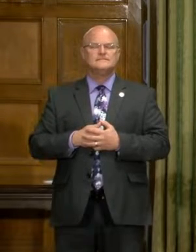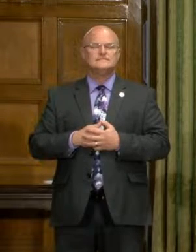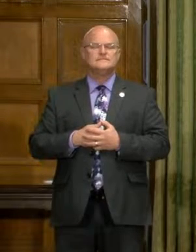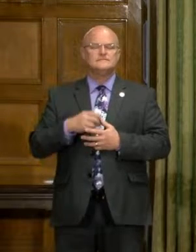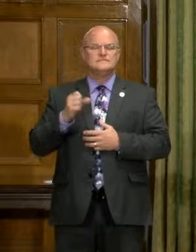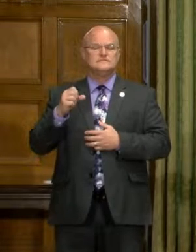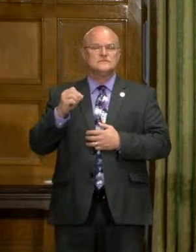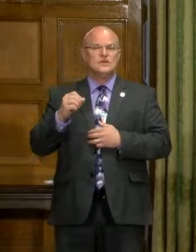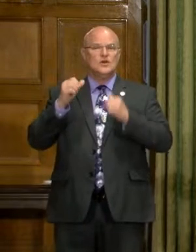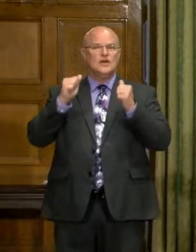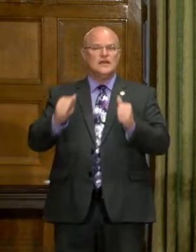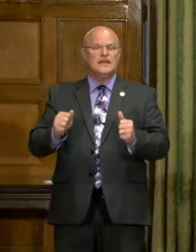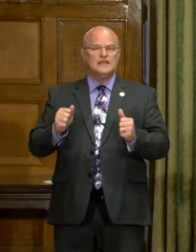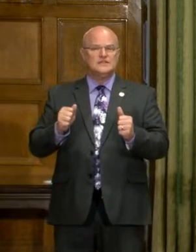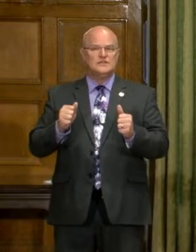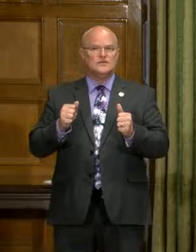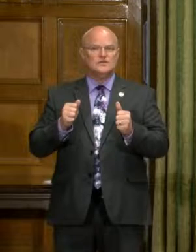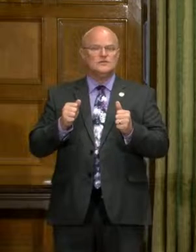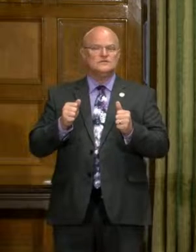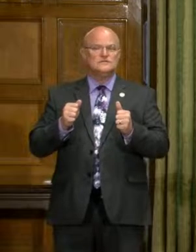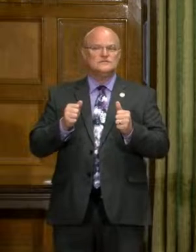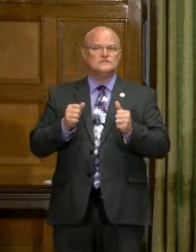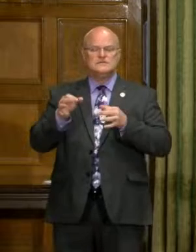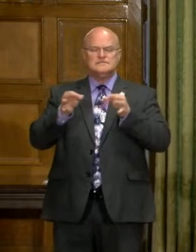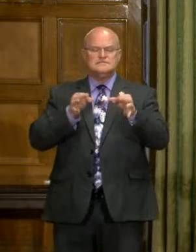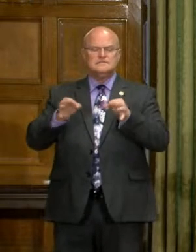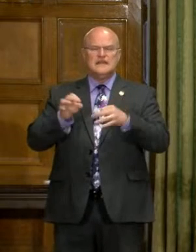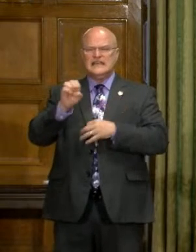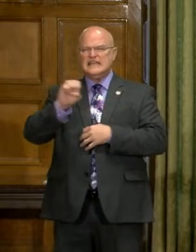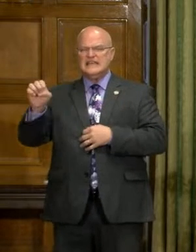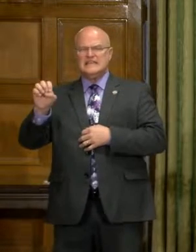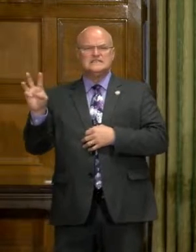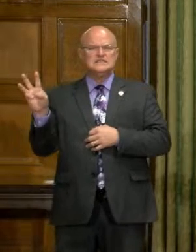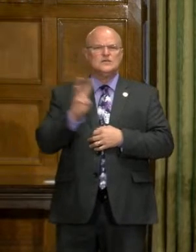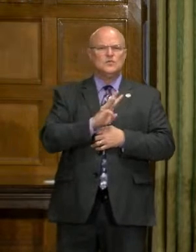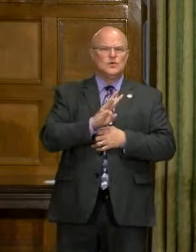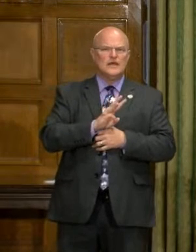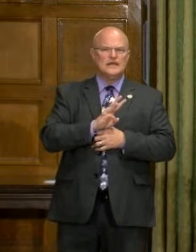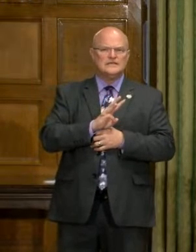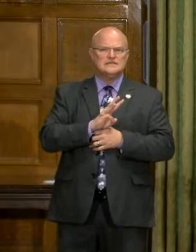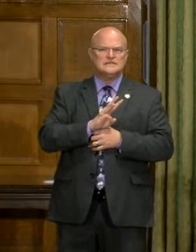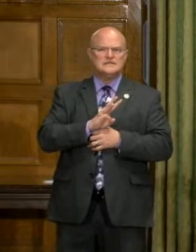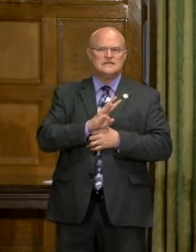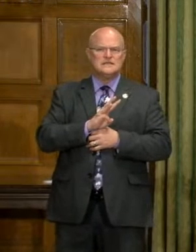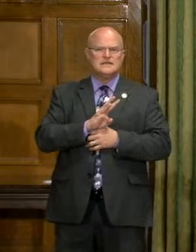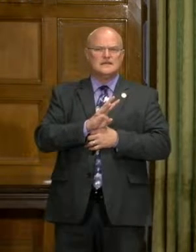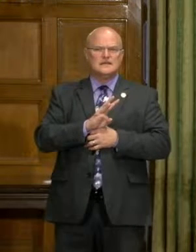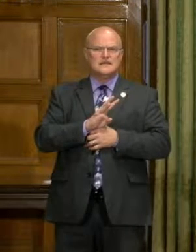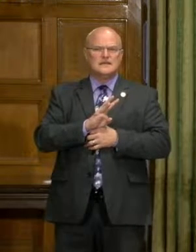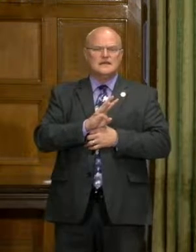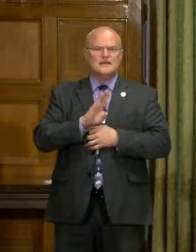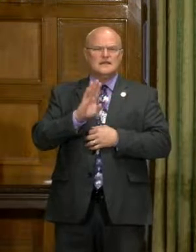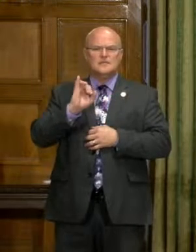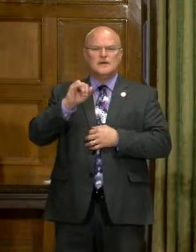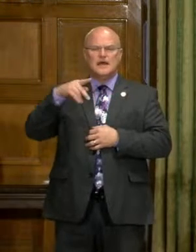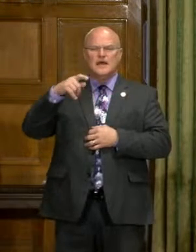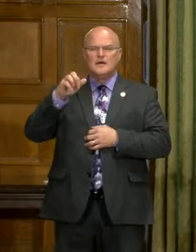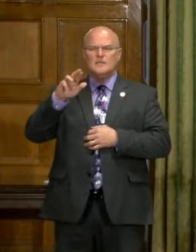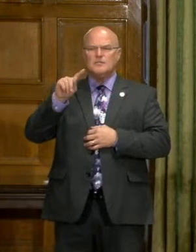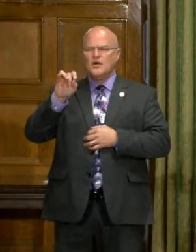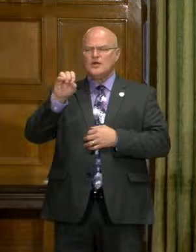Yes, so tenuous states on the west and east coast so far reportedly formed bipartisan